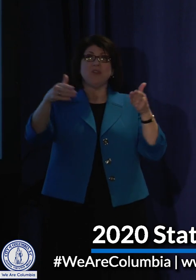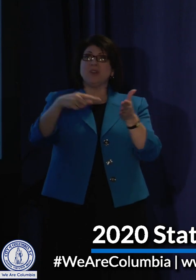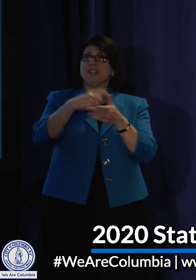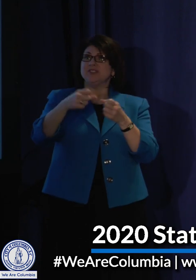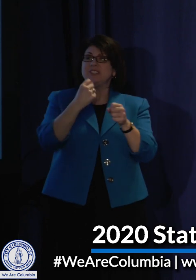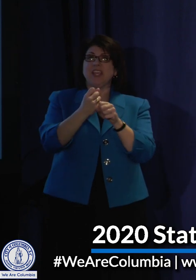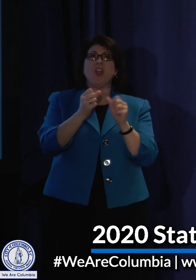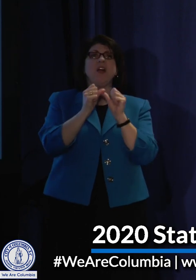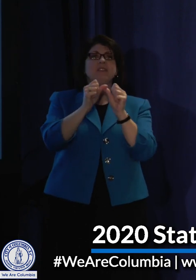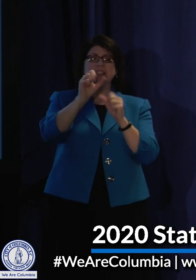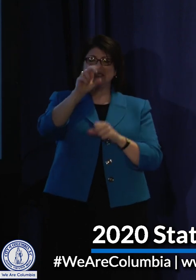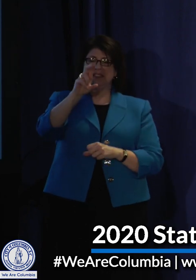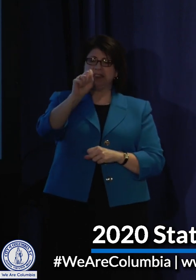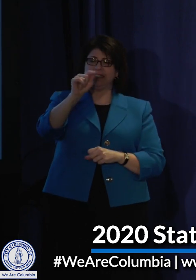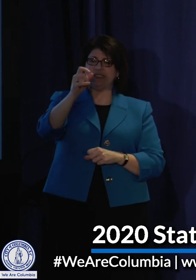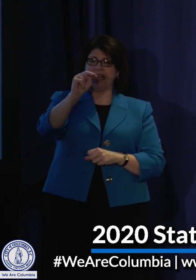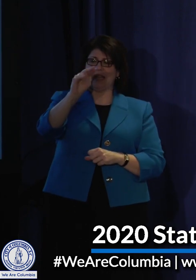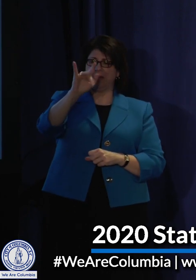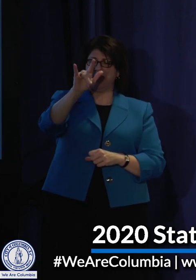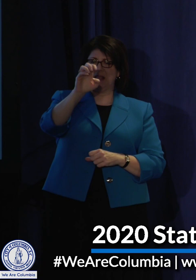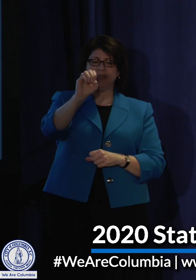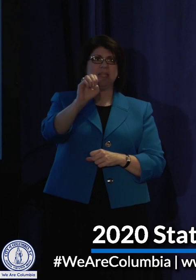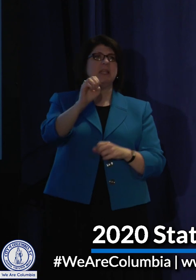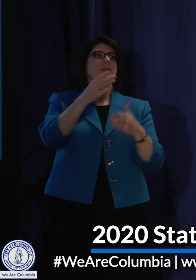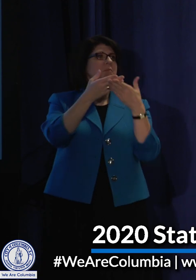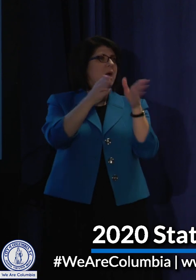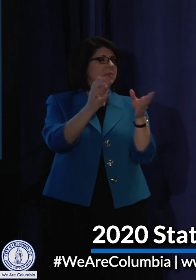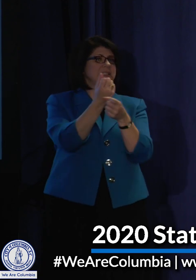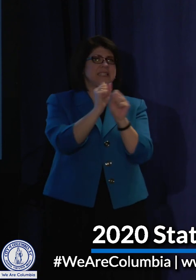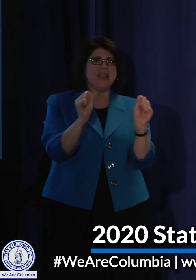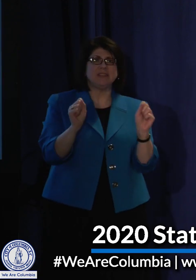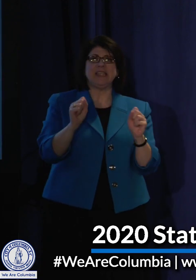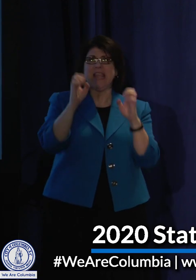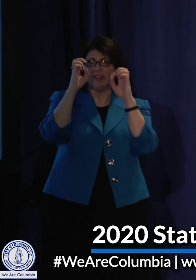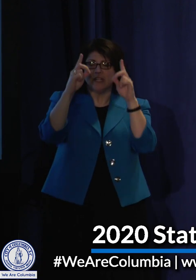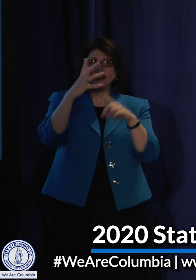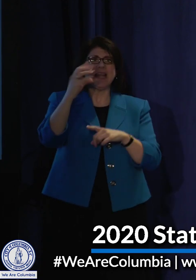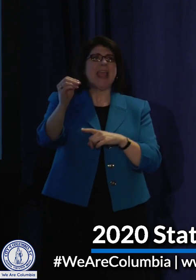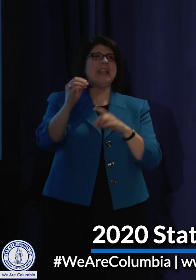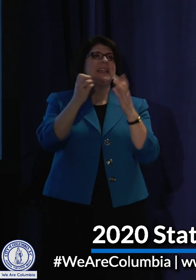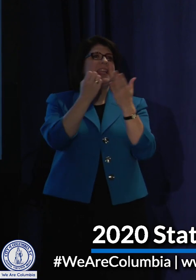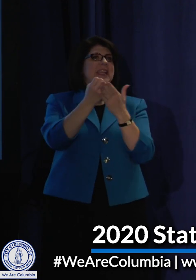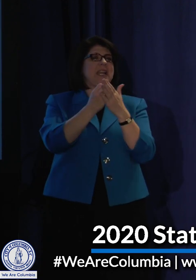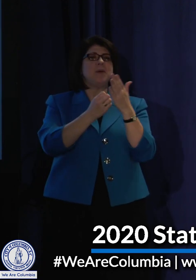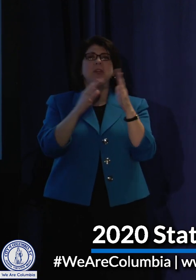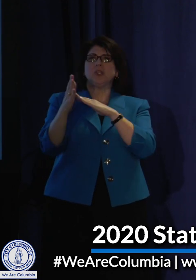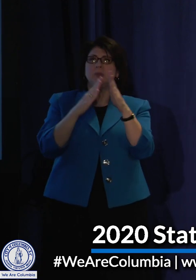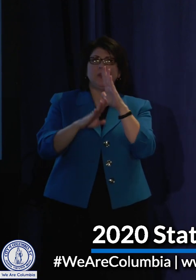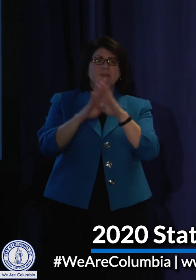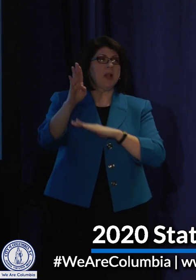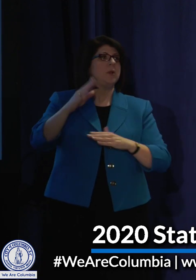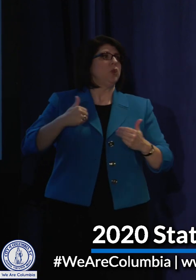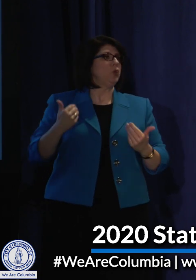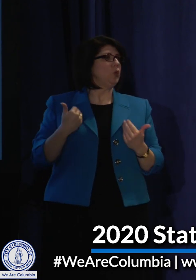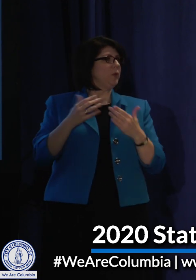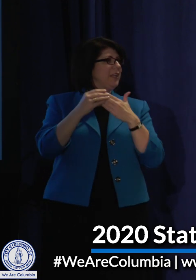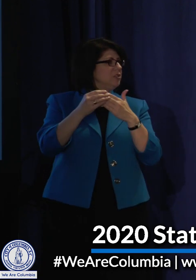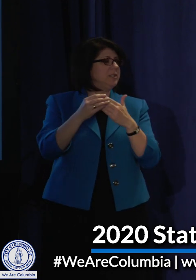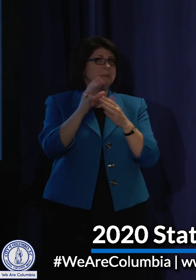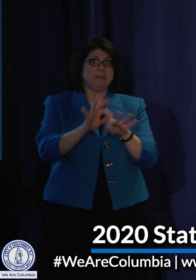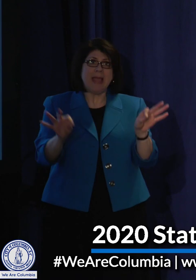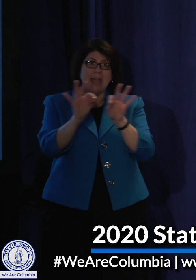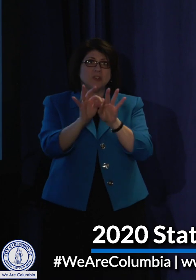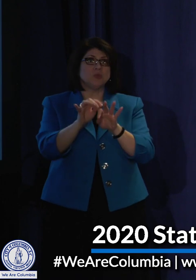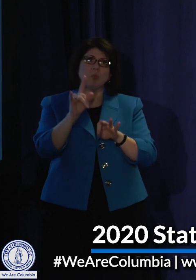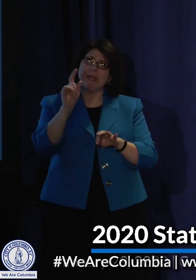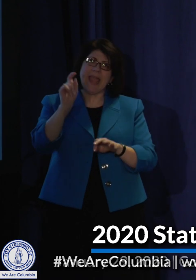year on sustainability, public safety, education, and economic and community development. Youth leadership matters. We have to pour